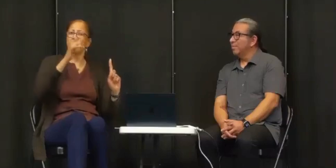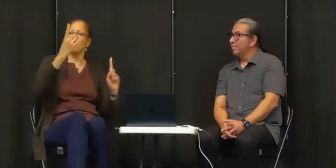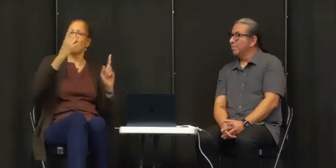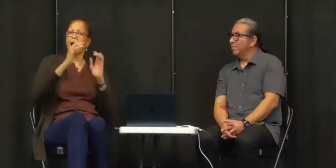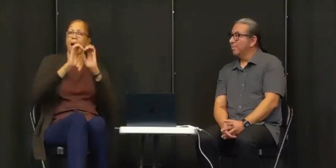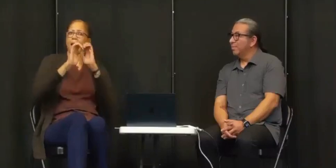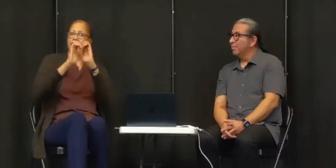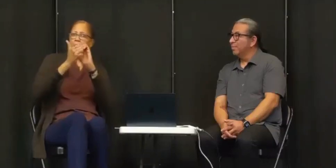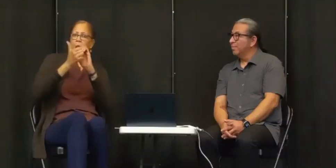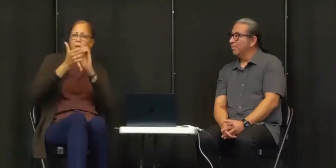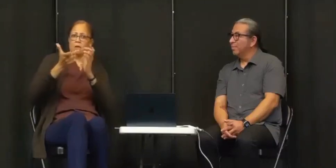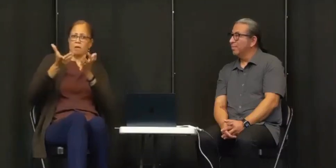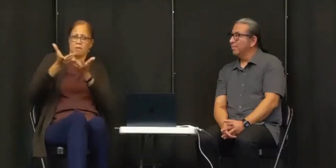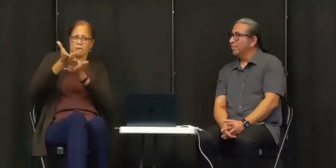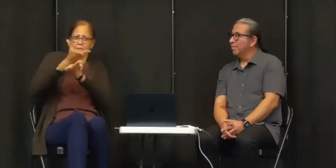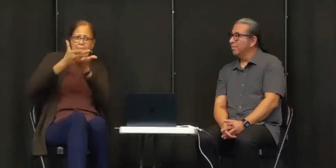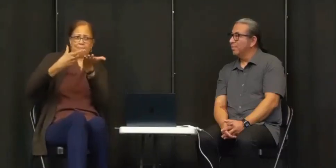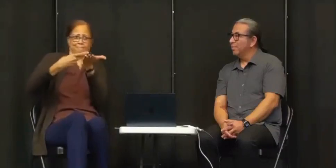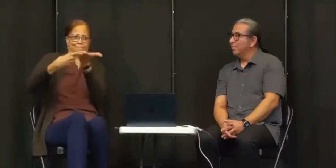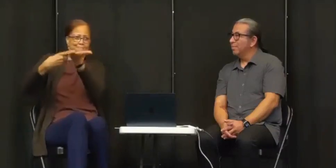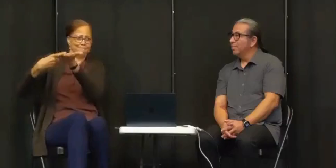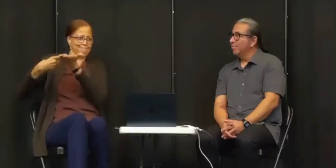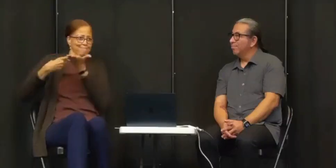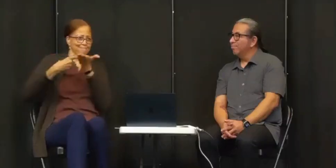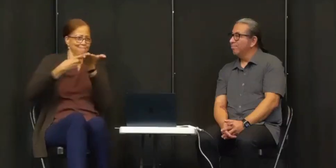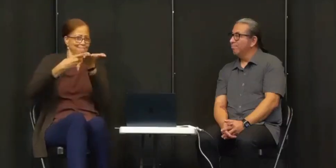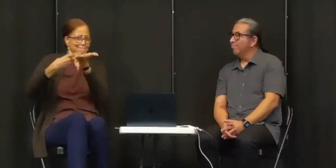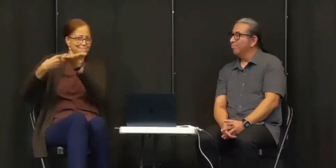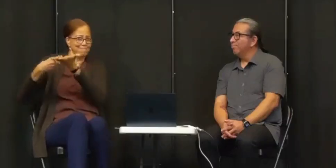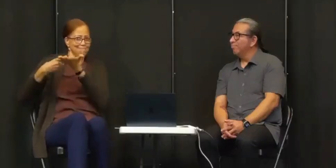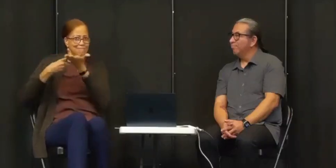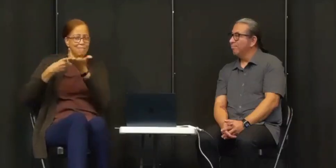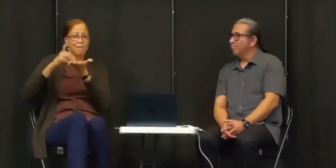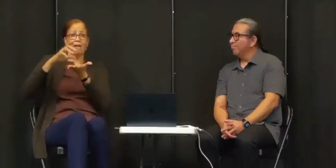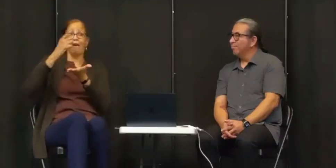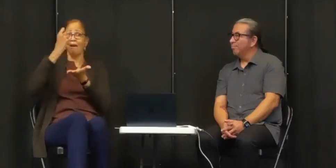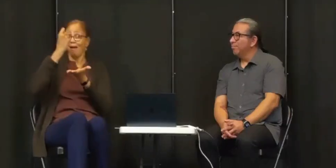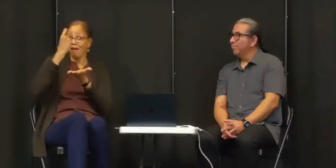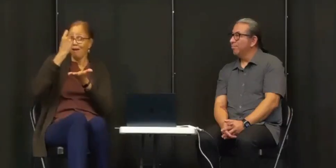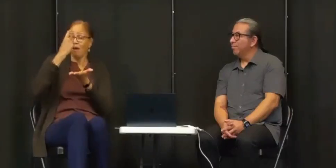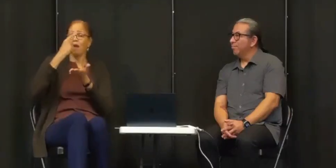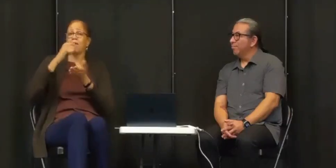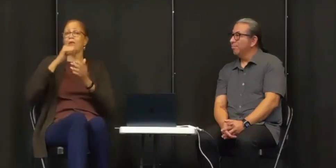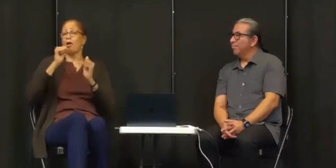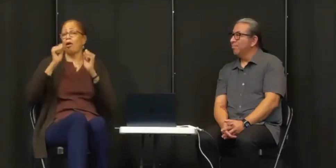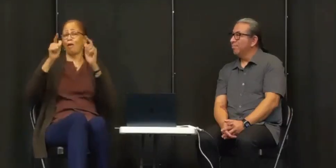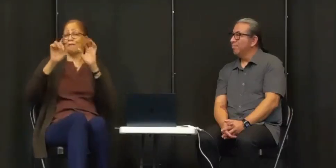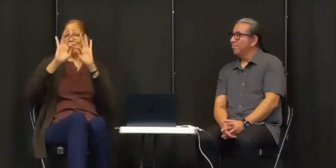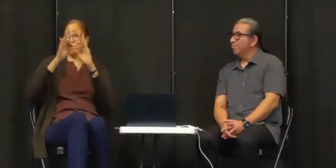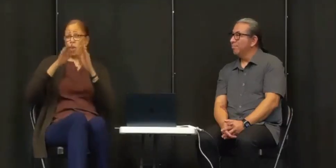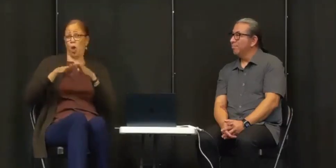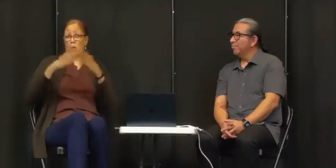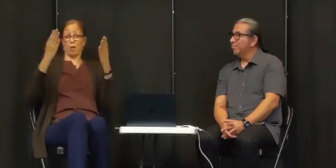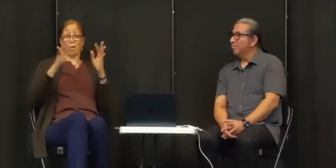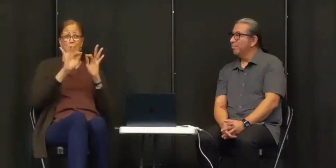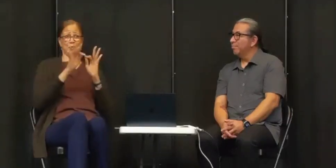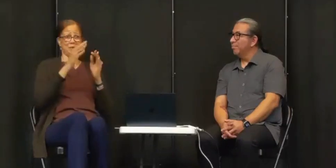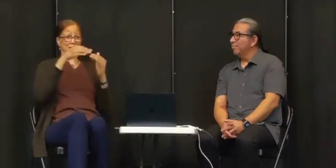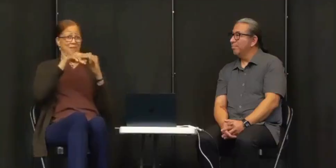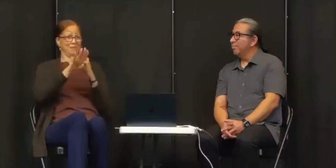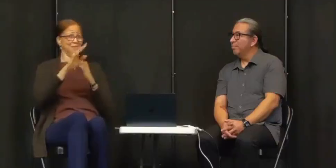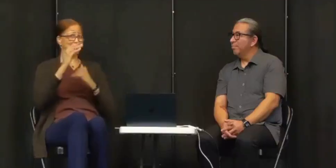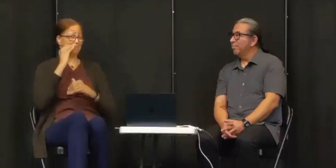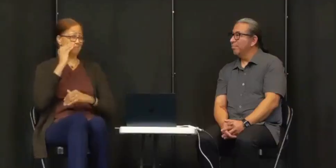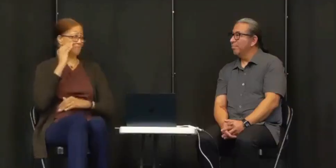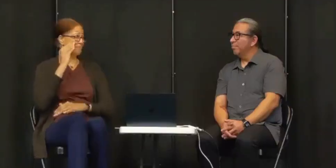how to communicate with the deaf family members through an interpreter. But this should be a discussion. And